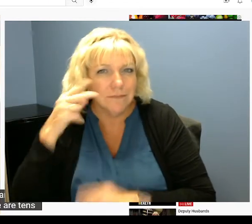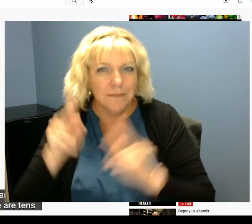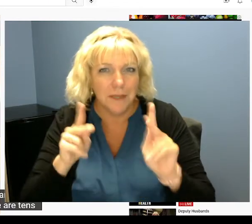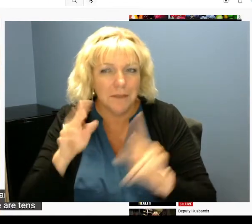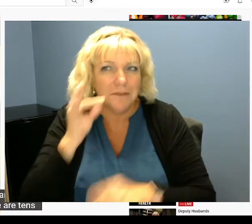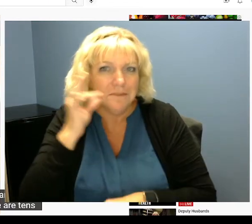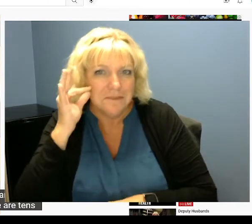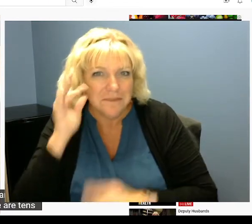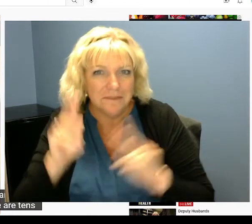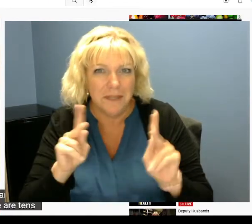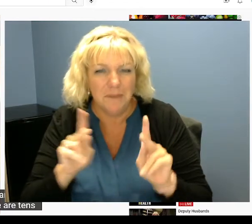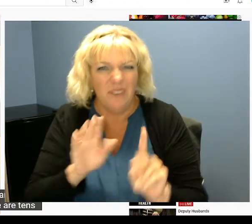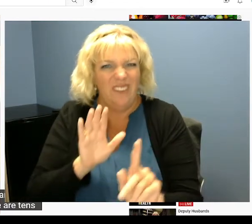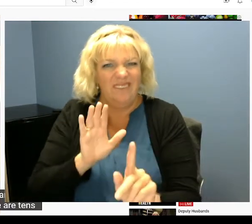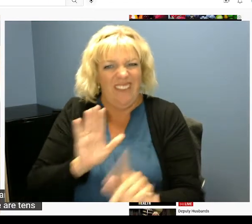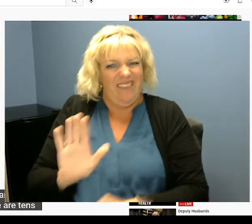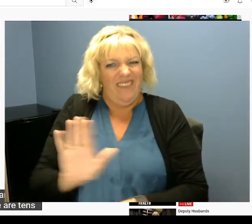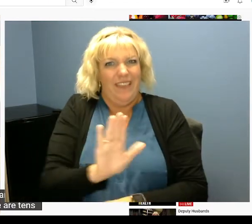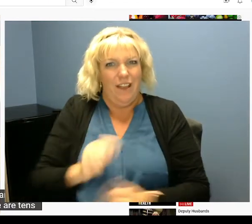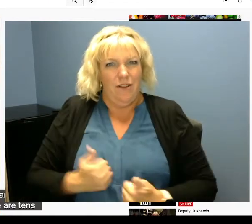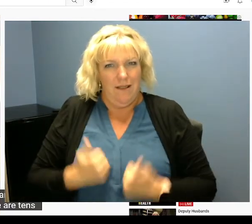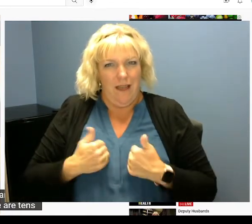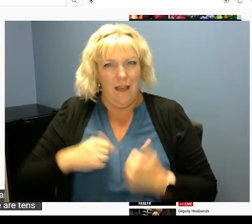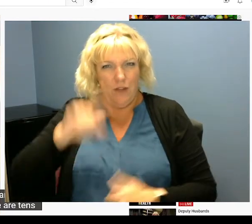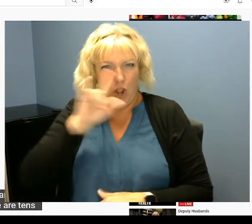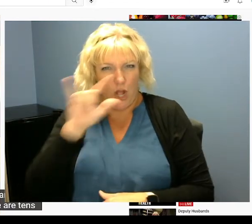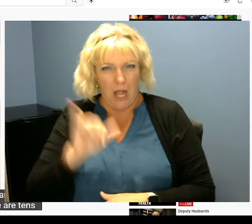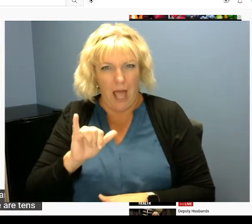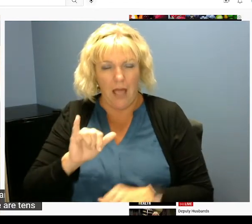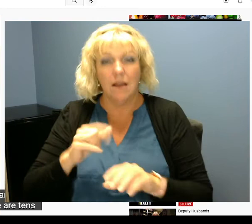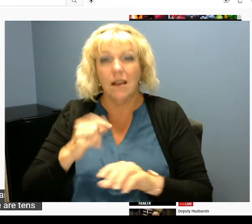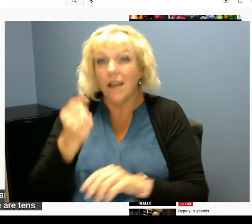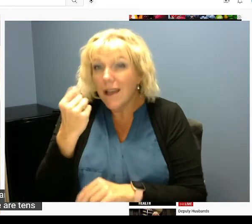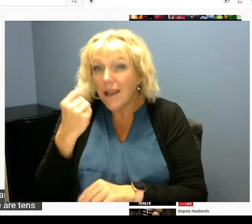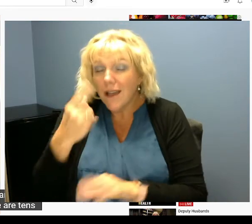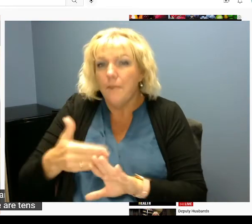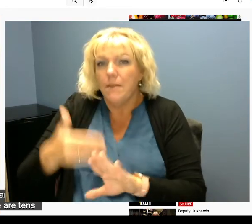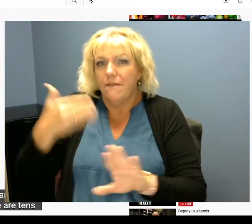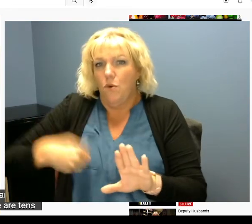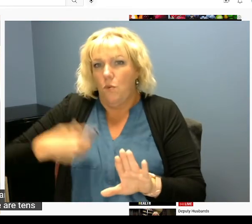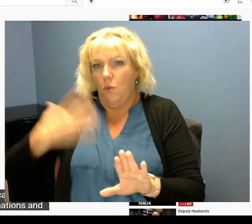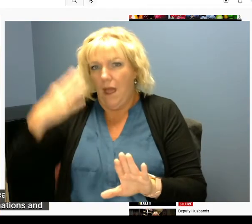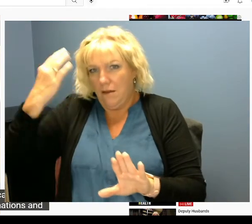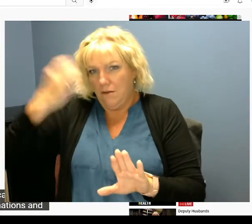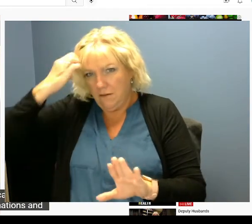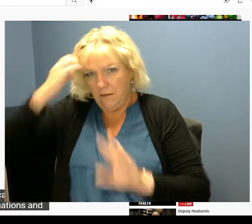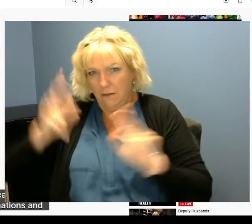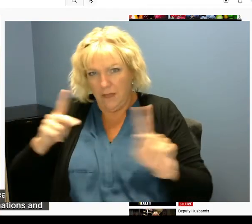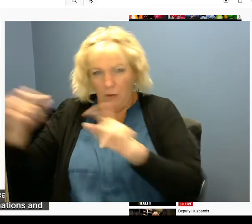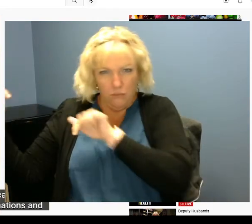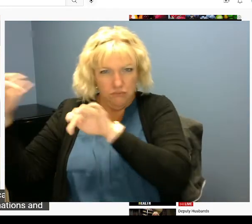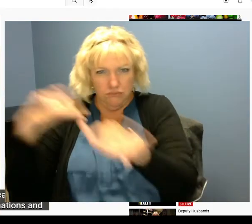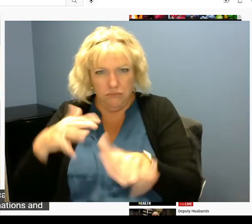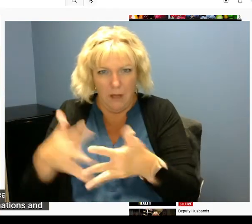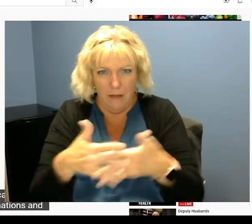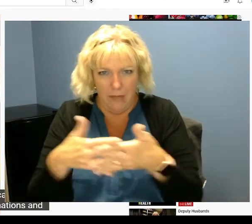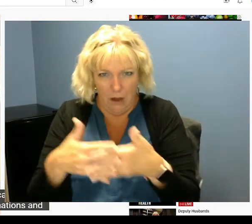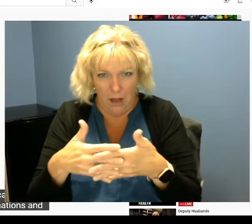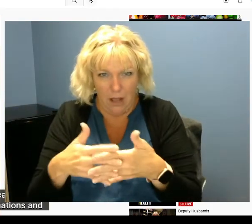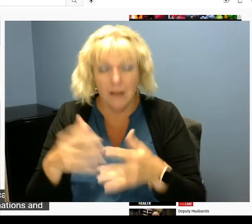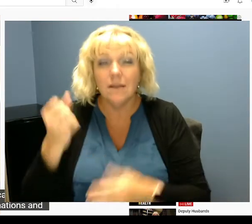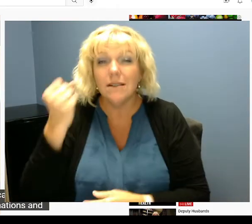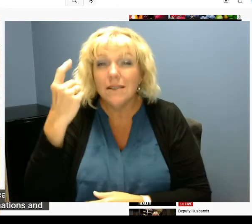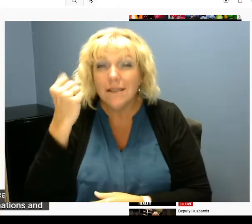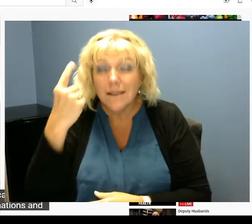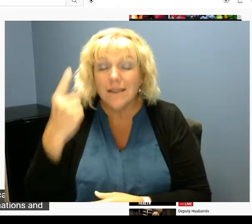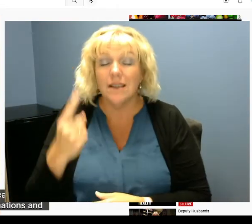And as you're going to see in the lecture, there are tens of millions of people here